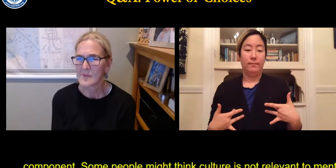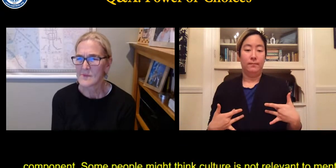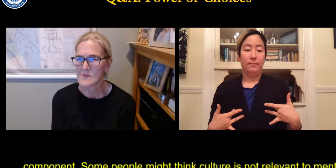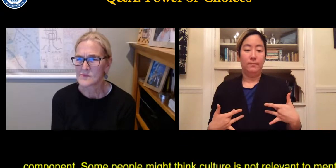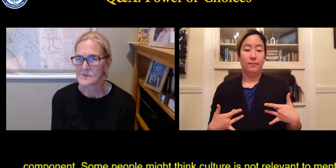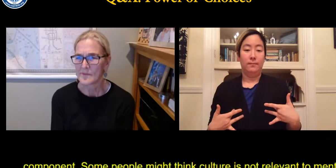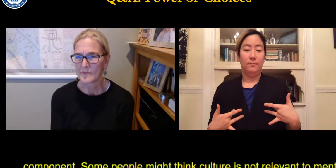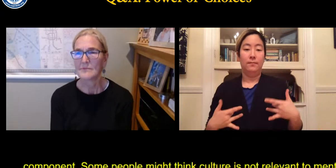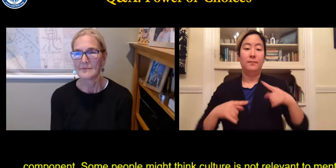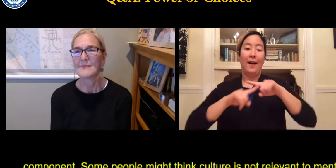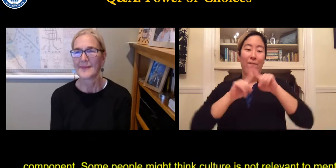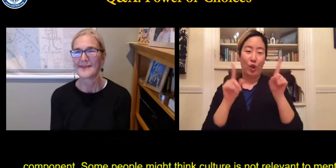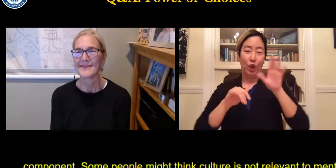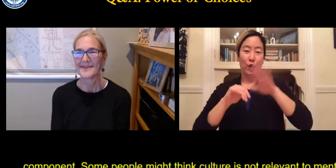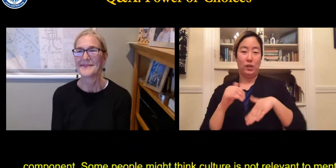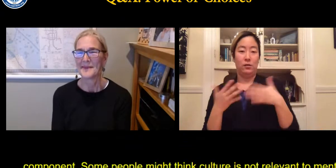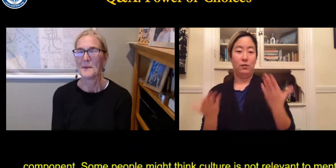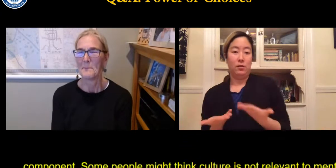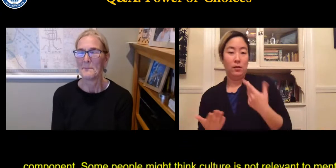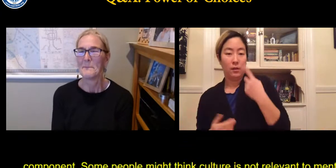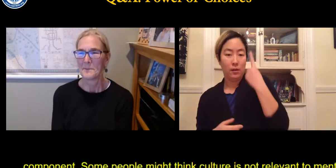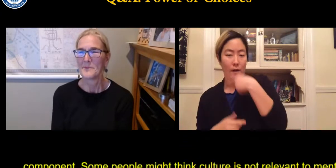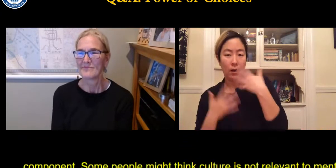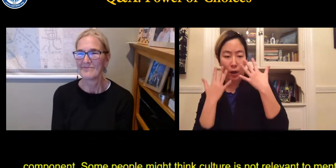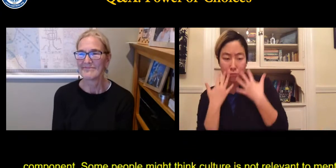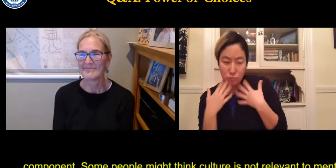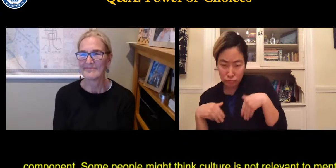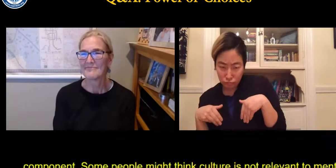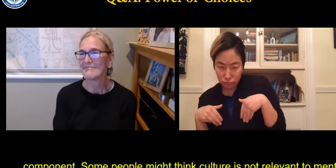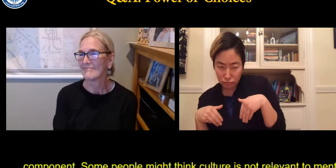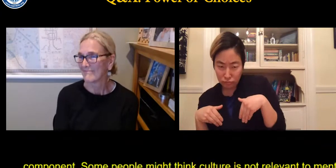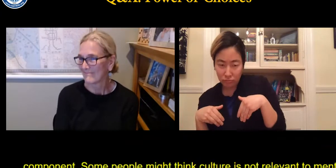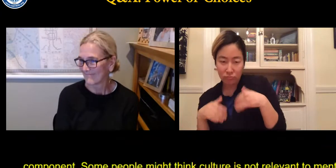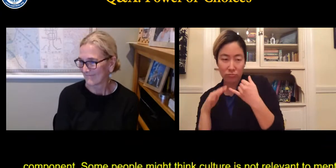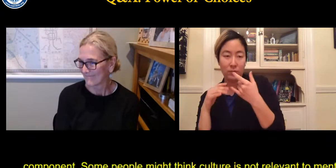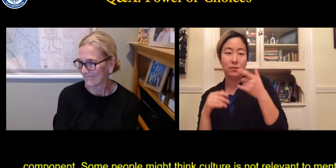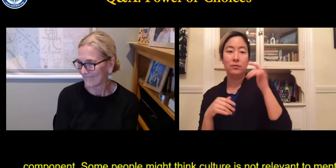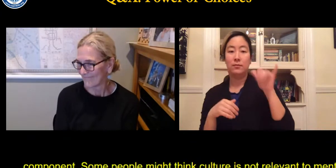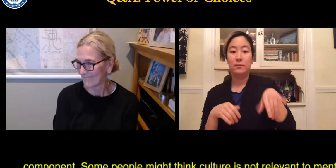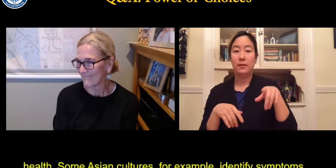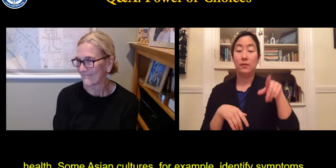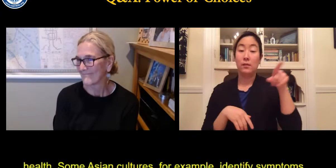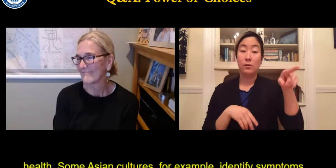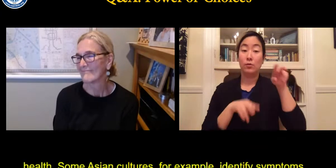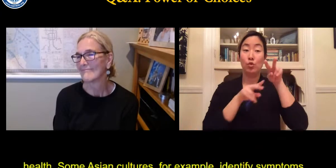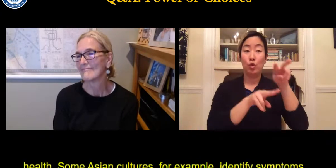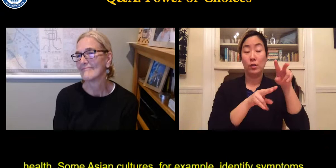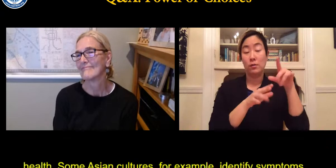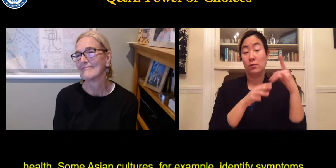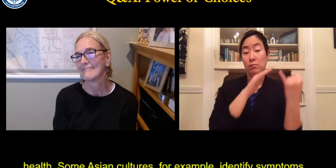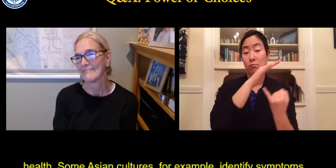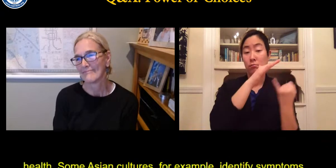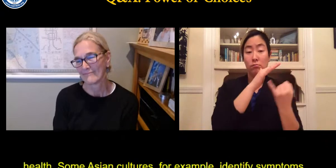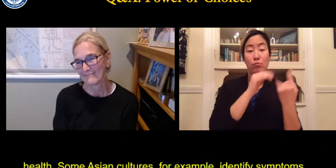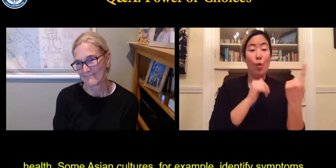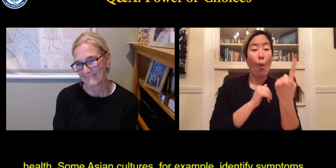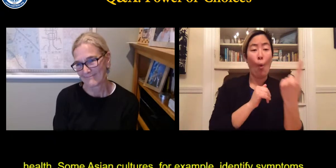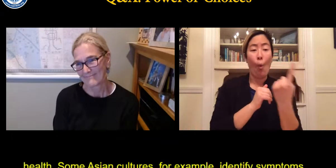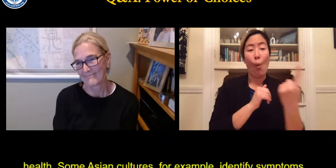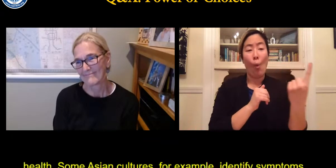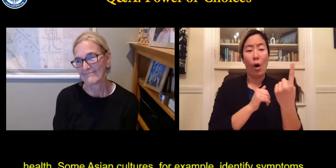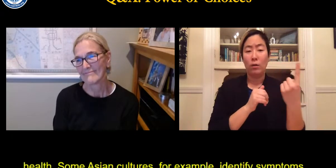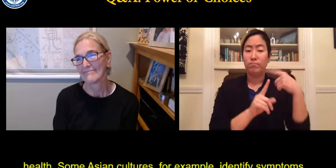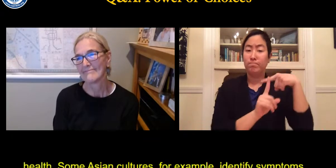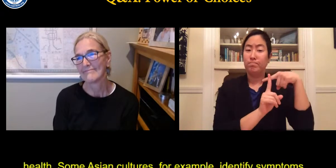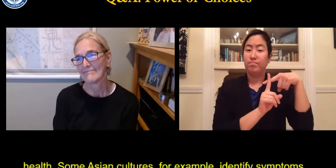identify symptoms physically. For example, if you have a stomach ache, then it's considered depression. Whereas